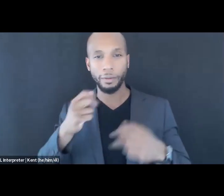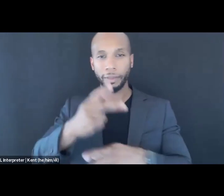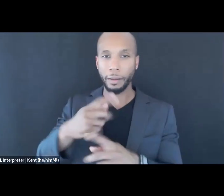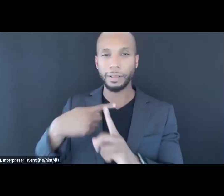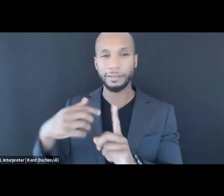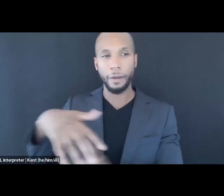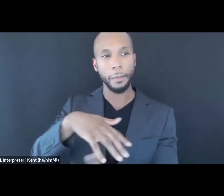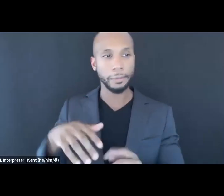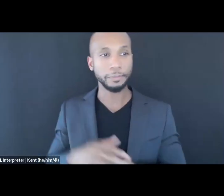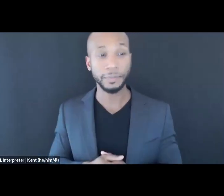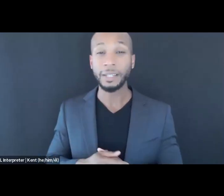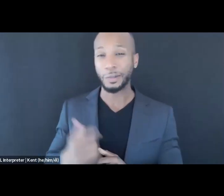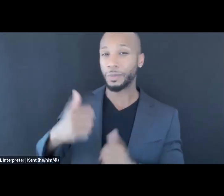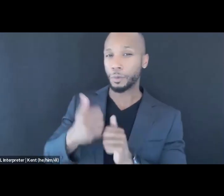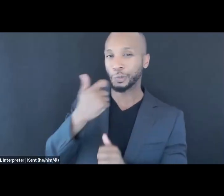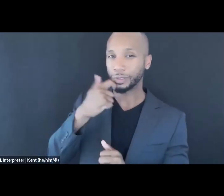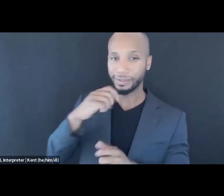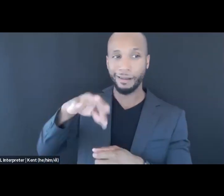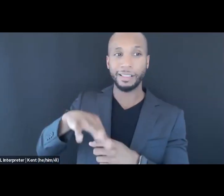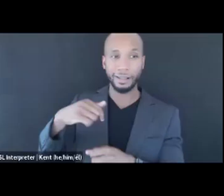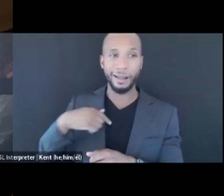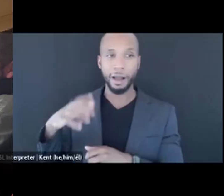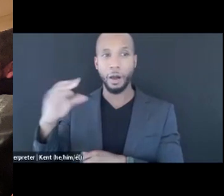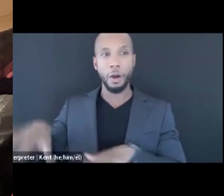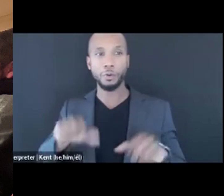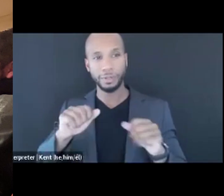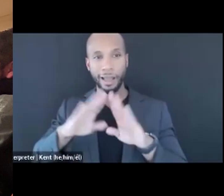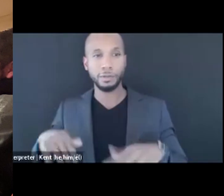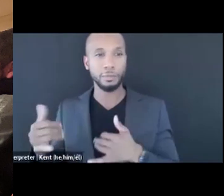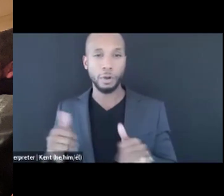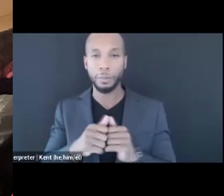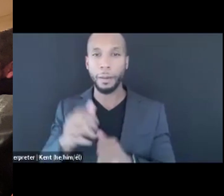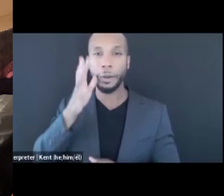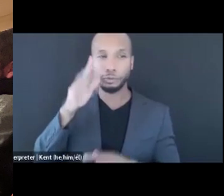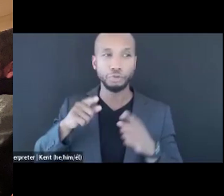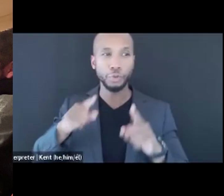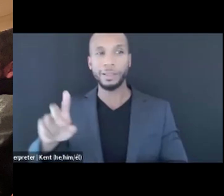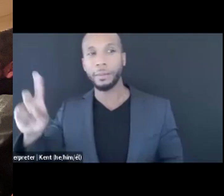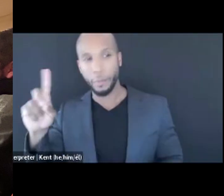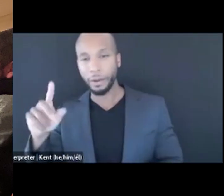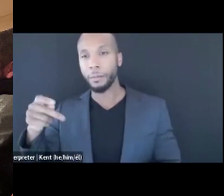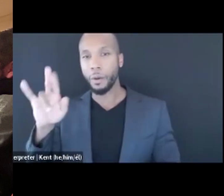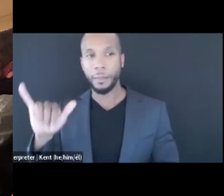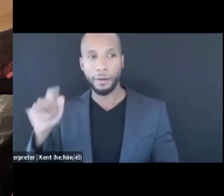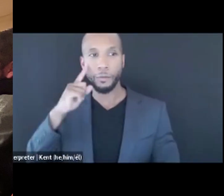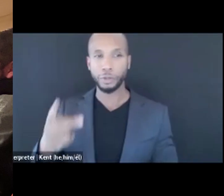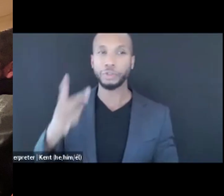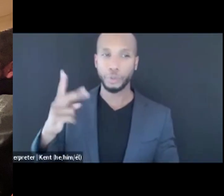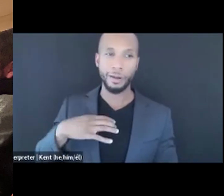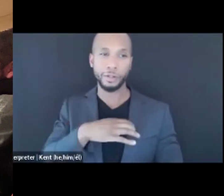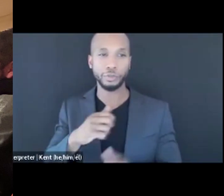environment. This past election, I co-hosted house parties with my parents during the Democratic primary for the 2